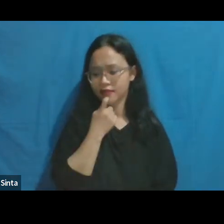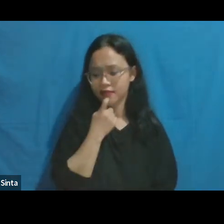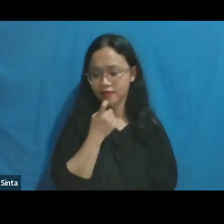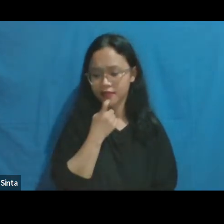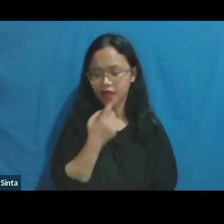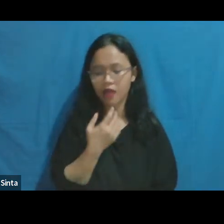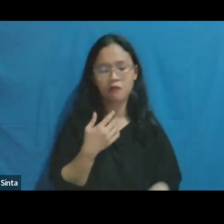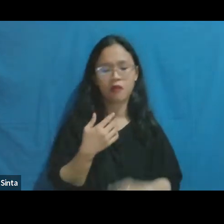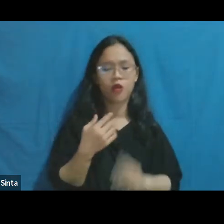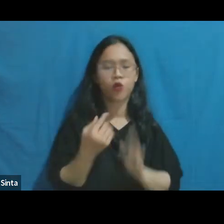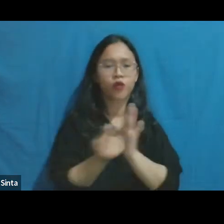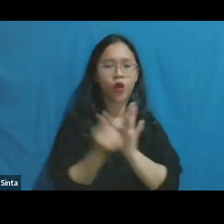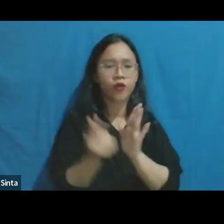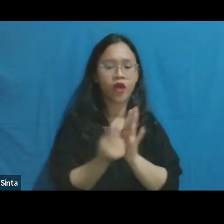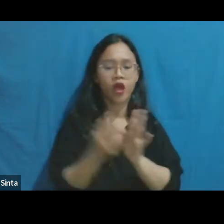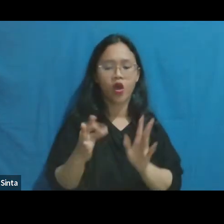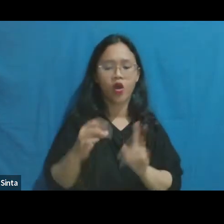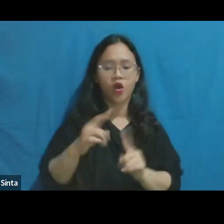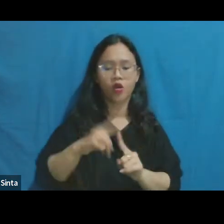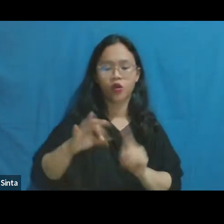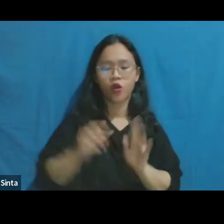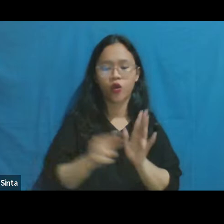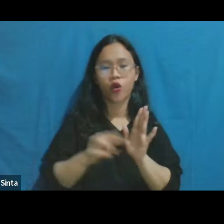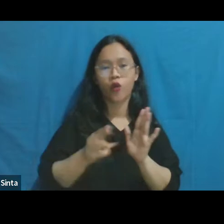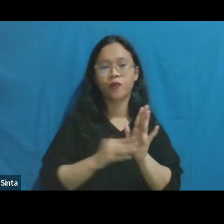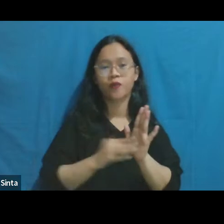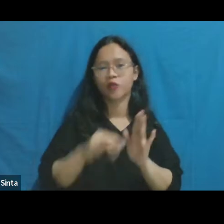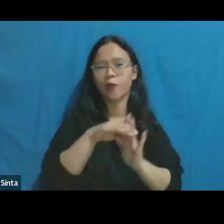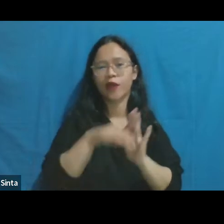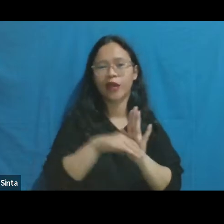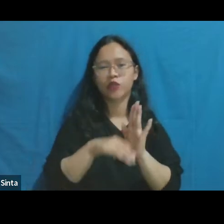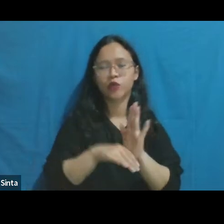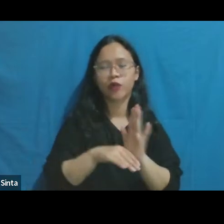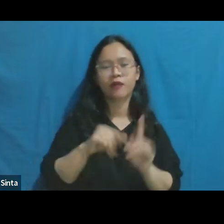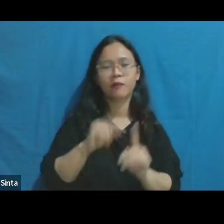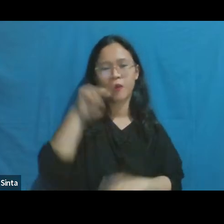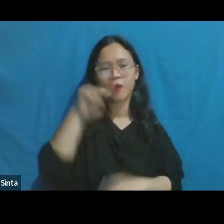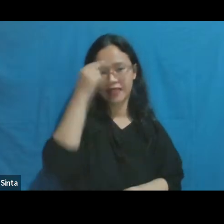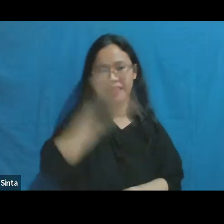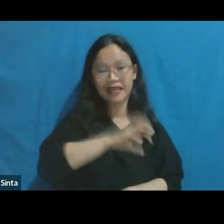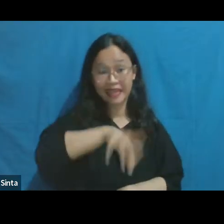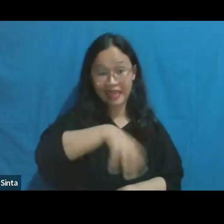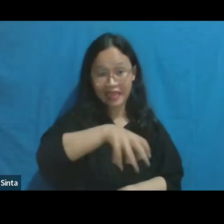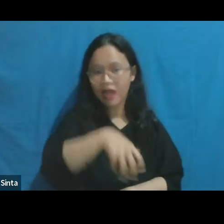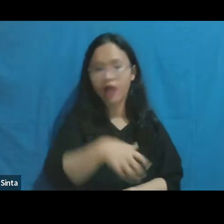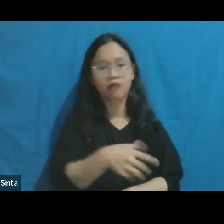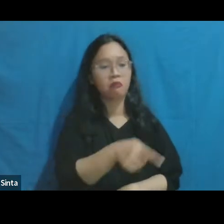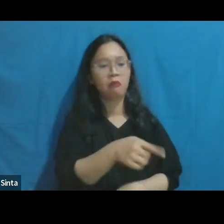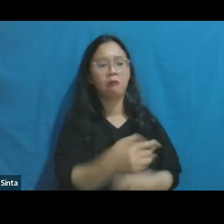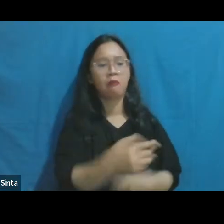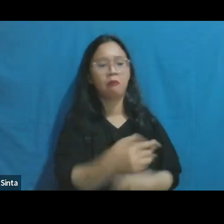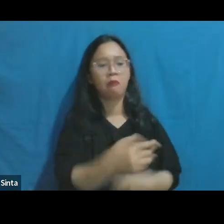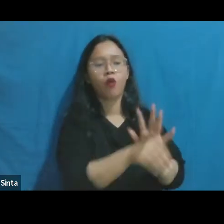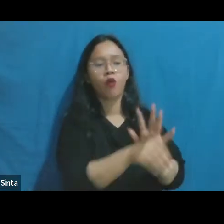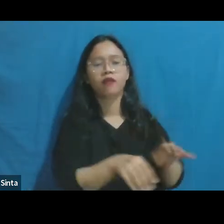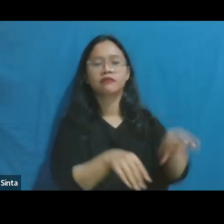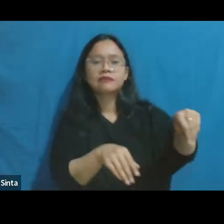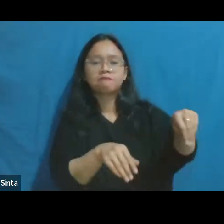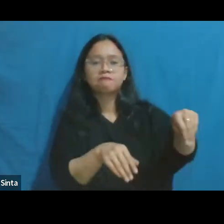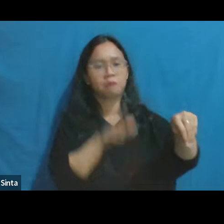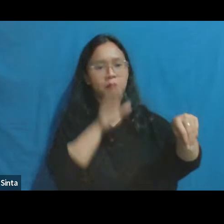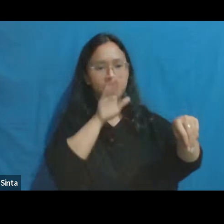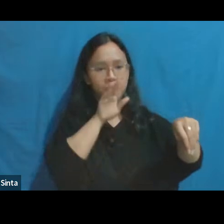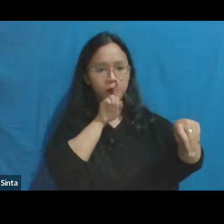West Papua, the current issues is about also the classic problem, no access so